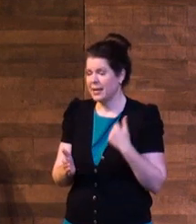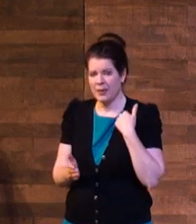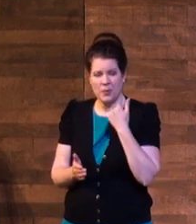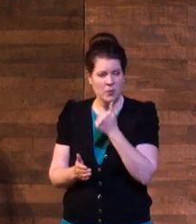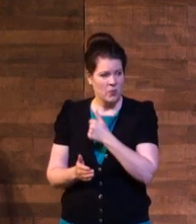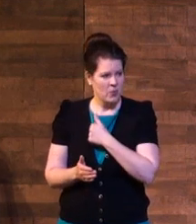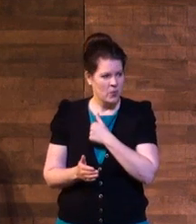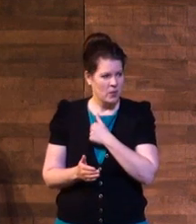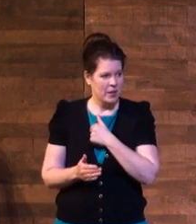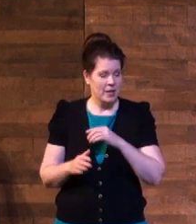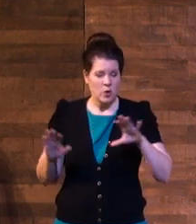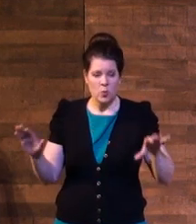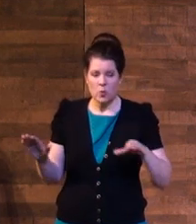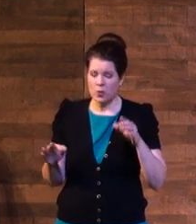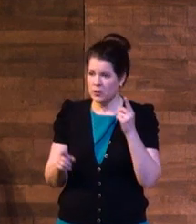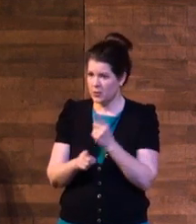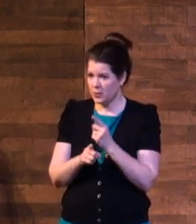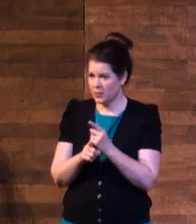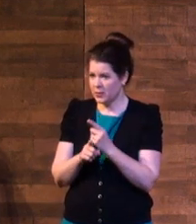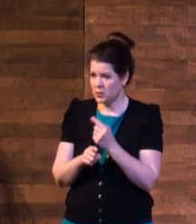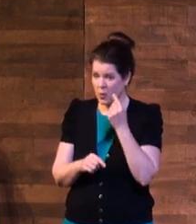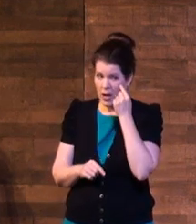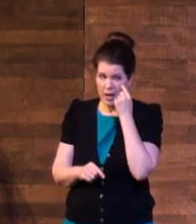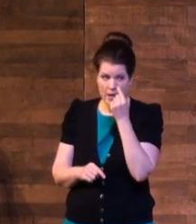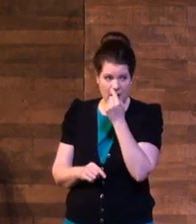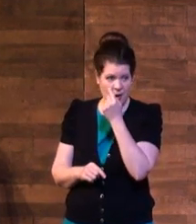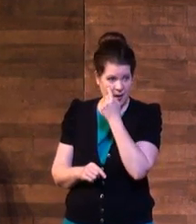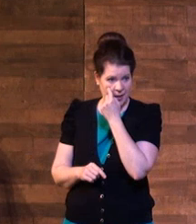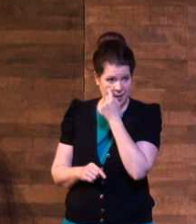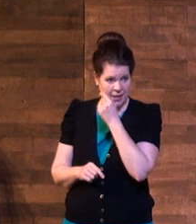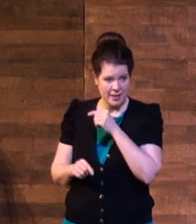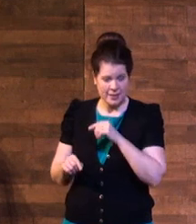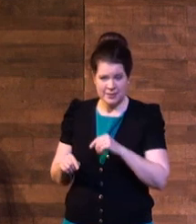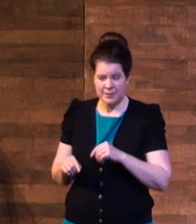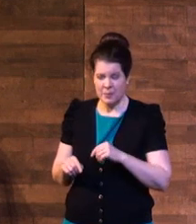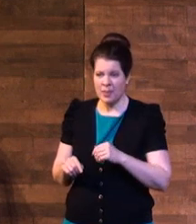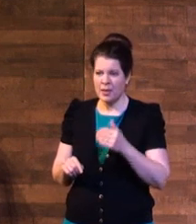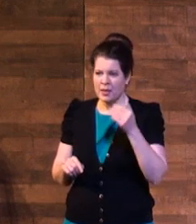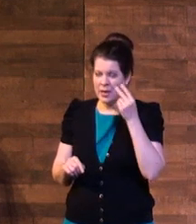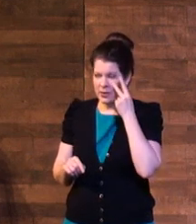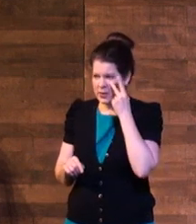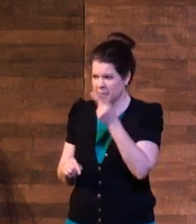are right in our own eyes more often instead, and we've seen where that leads.